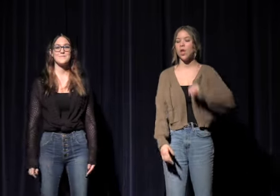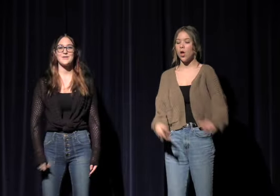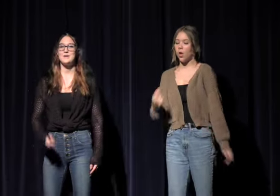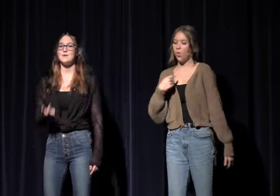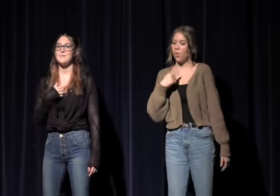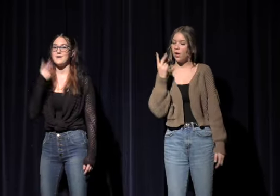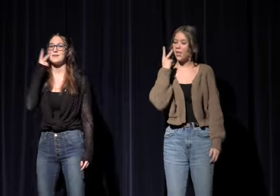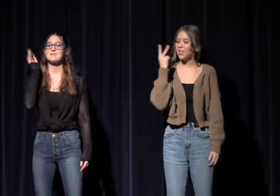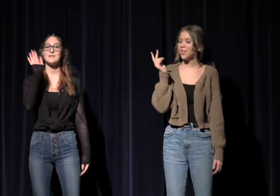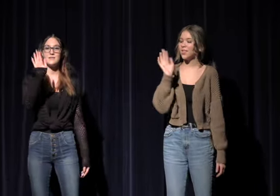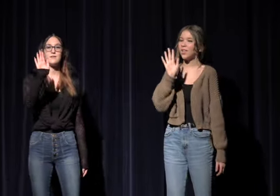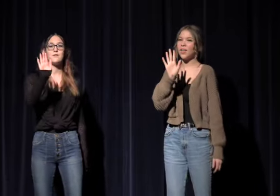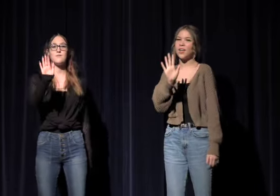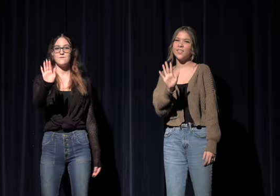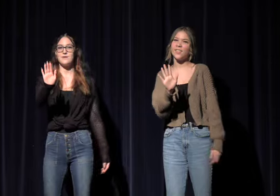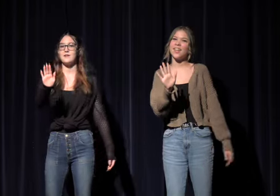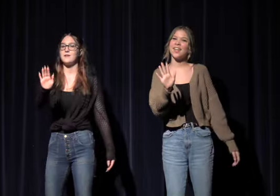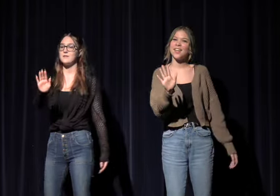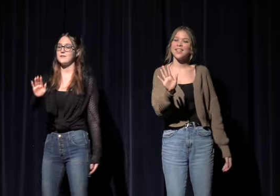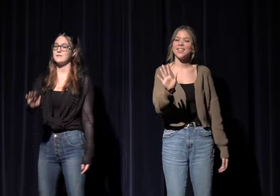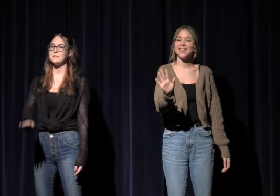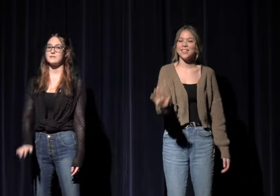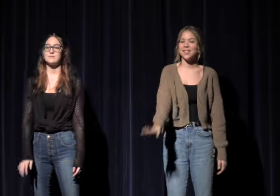When I see your face